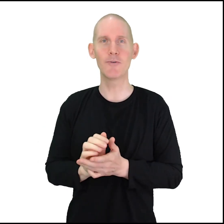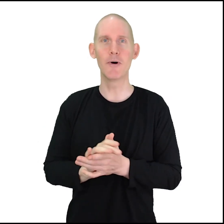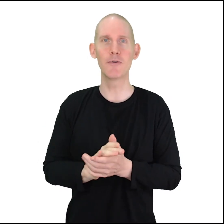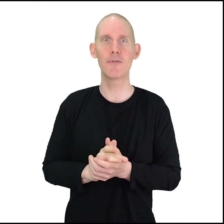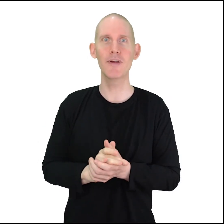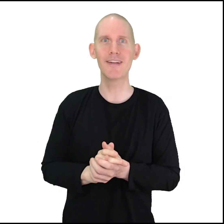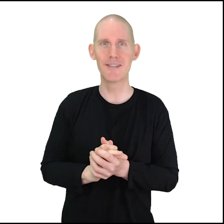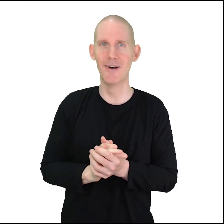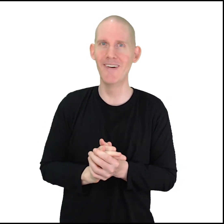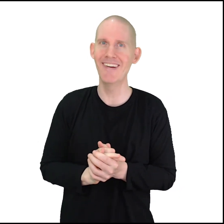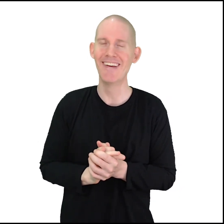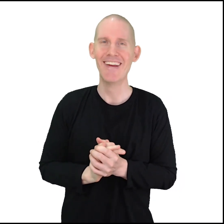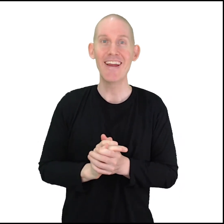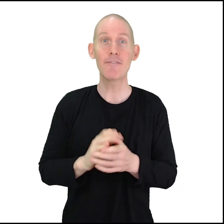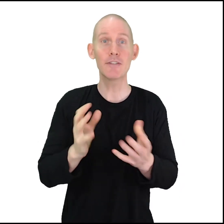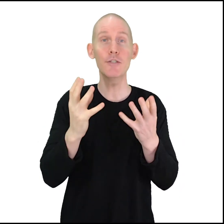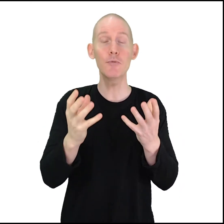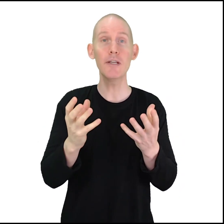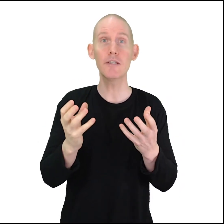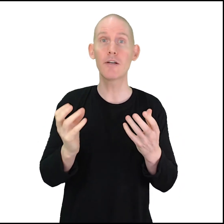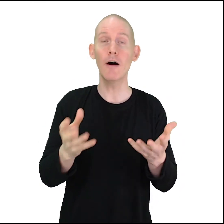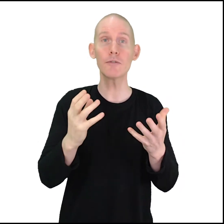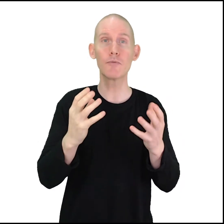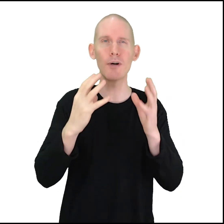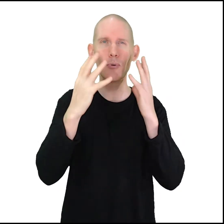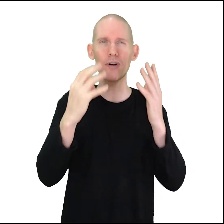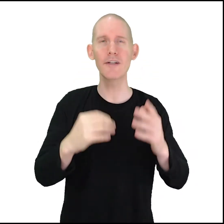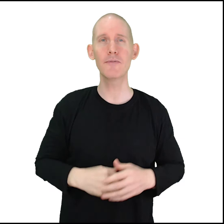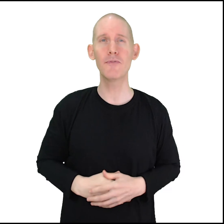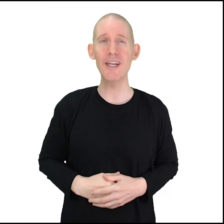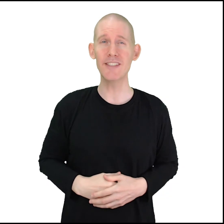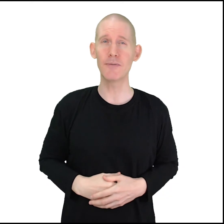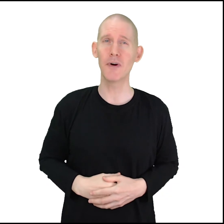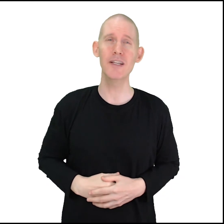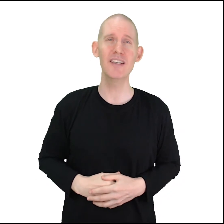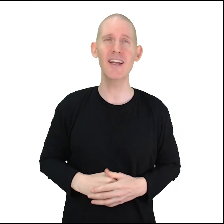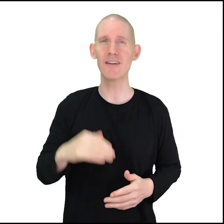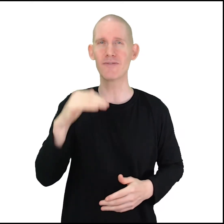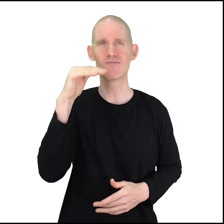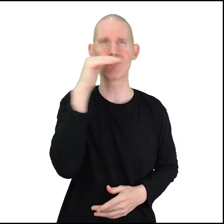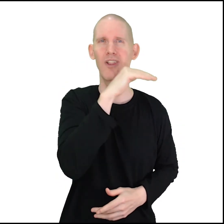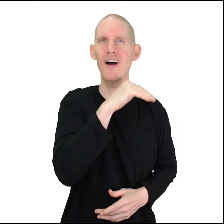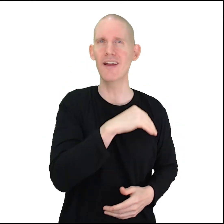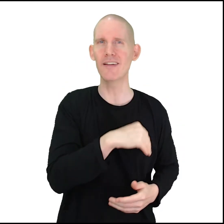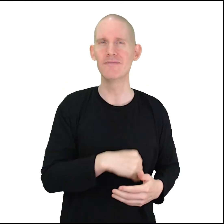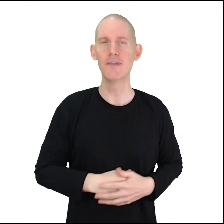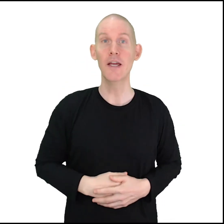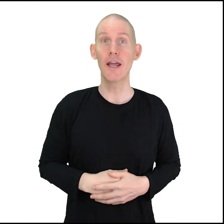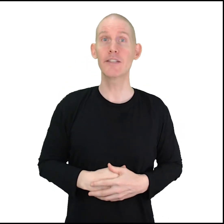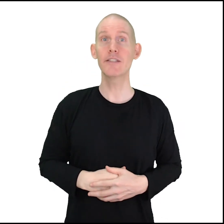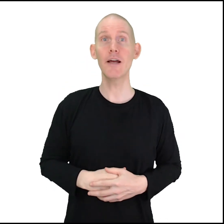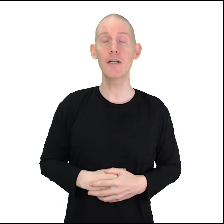wonderful thing. So if the situation calls for it, put it on your face. You find it negative, lie. And it's not going to be